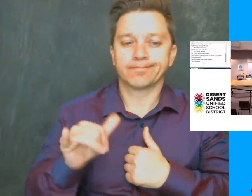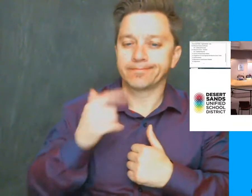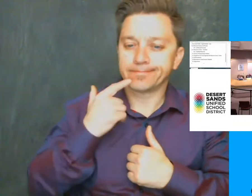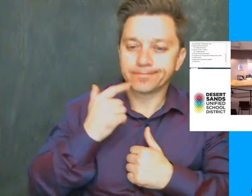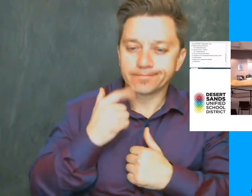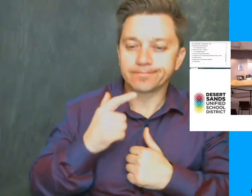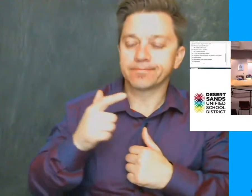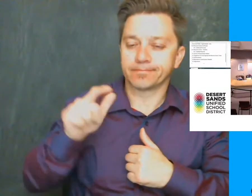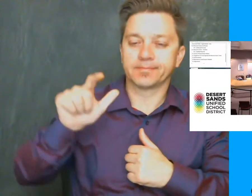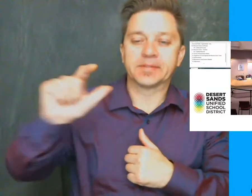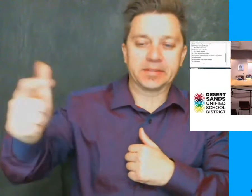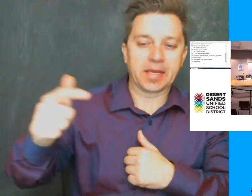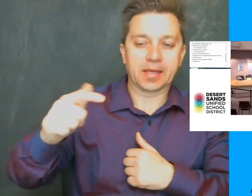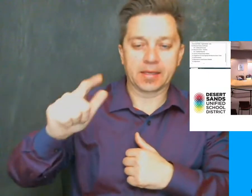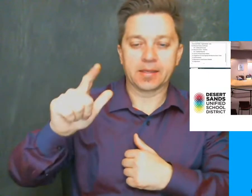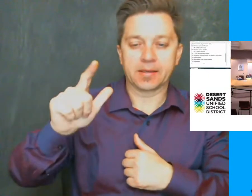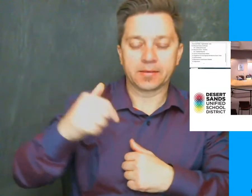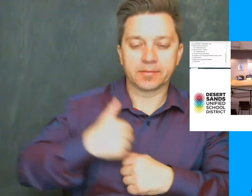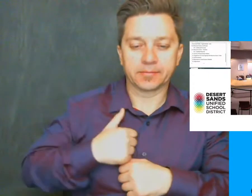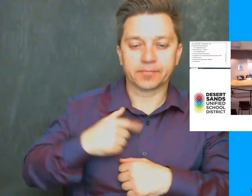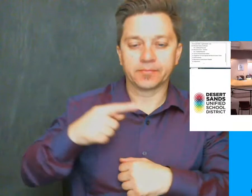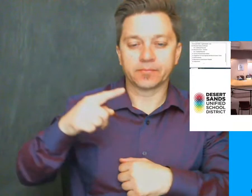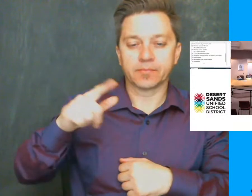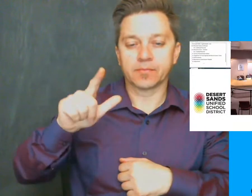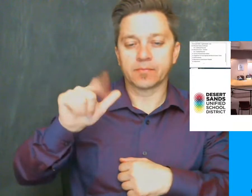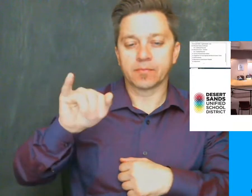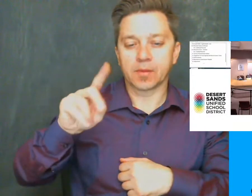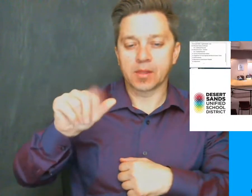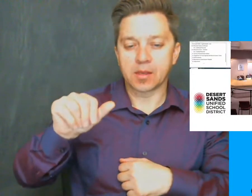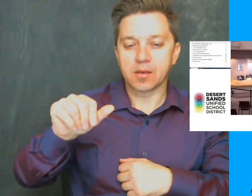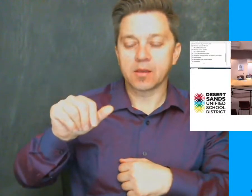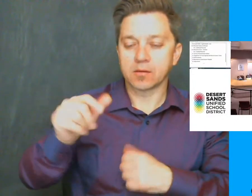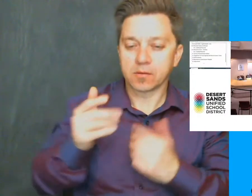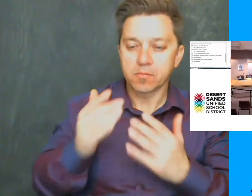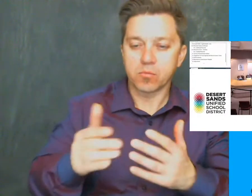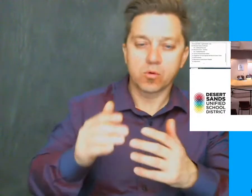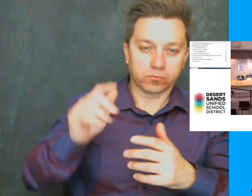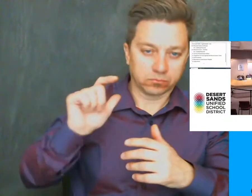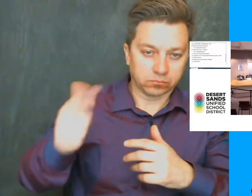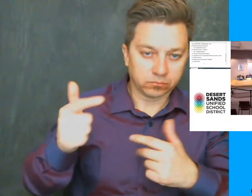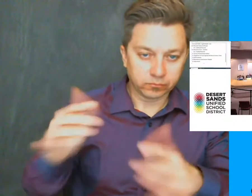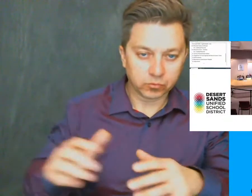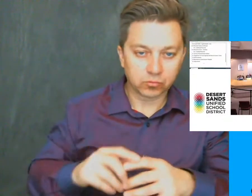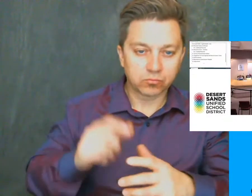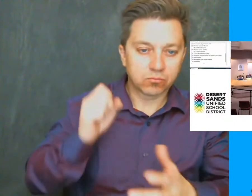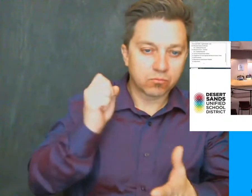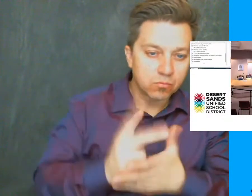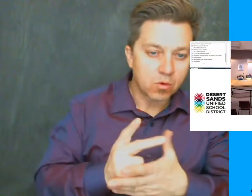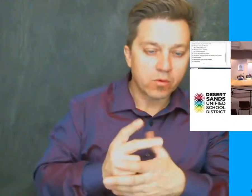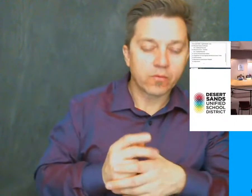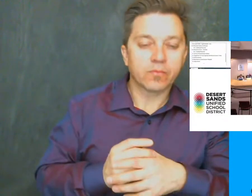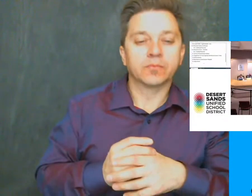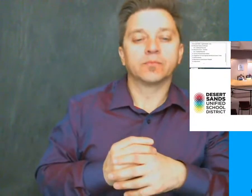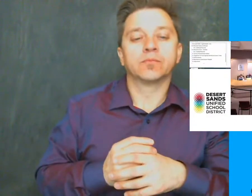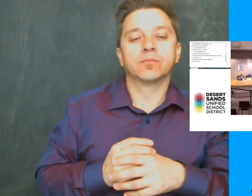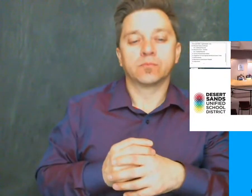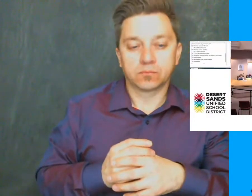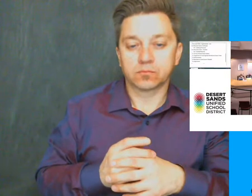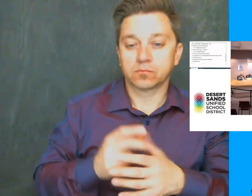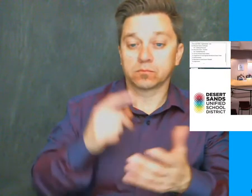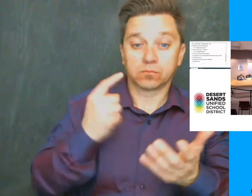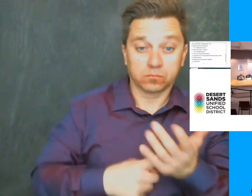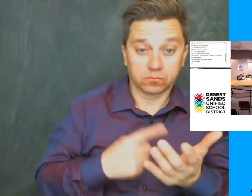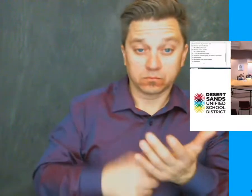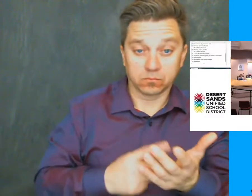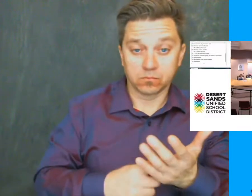Second, Linda Porras. Okay, it has been moved and seconded to approve item 30.1, Classified Personnel. Is there any